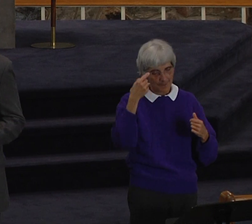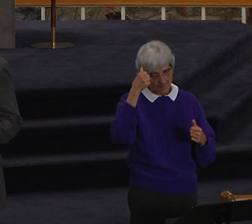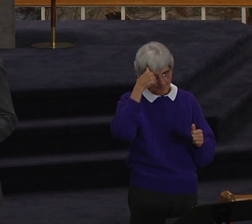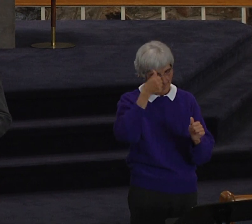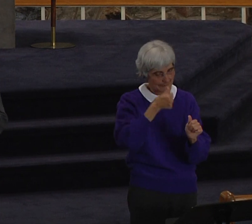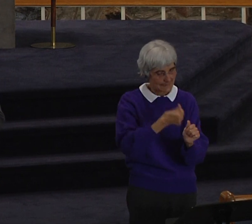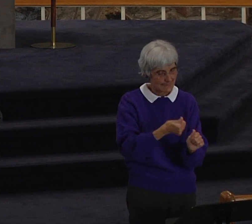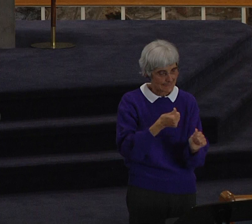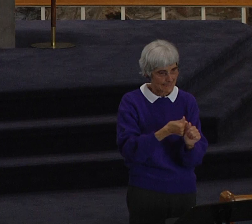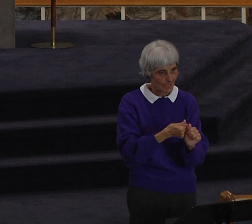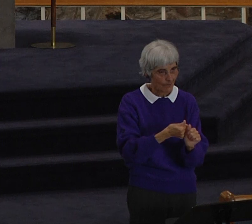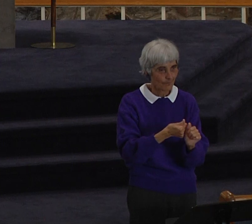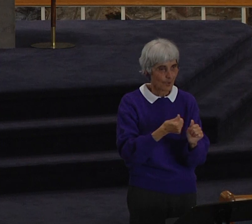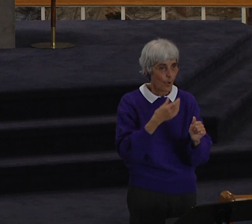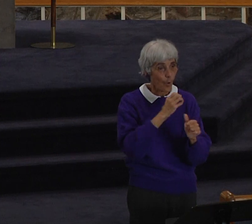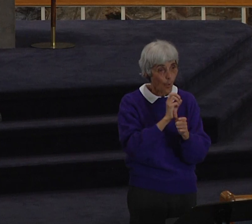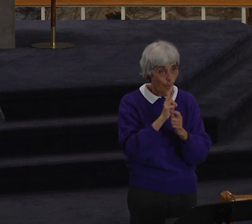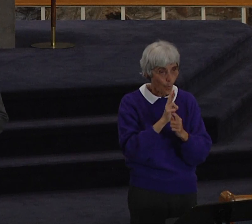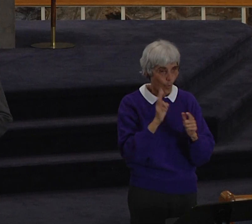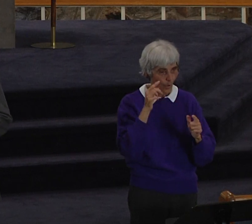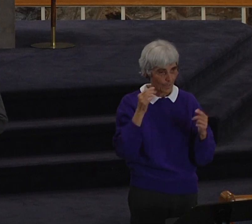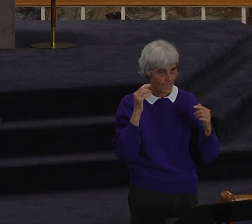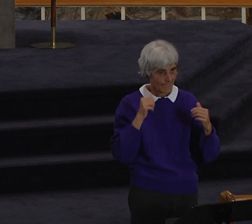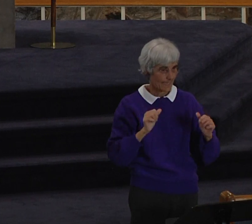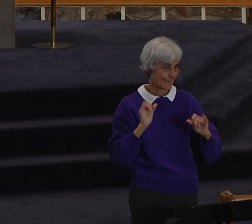self-centered and broken.